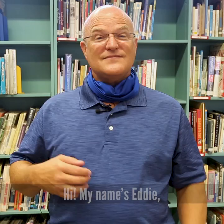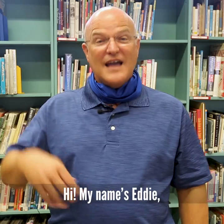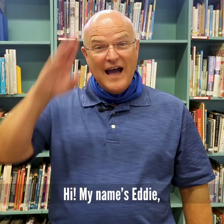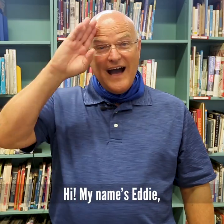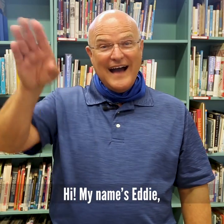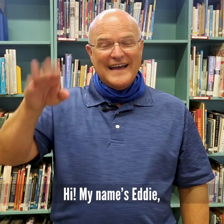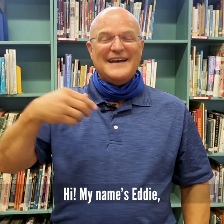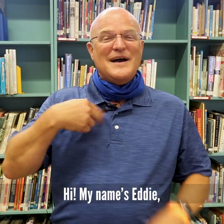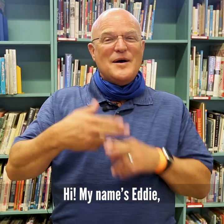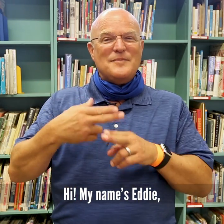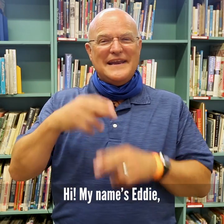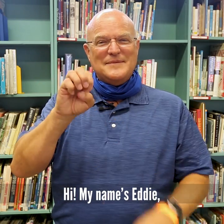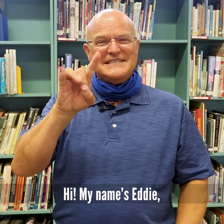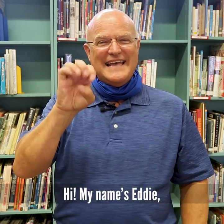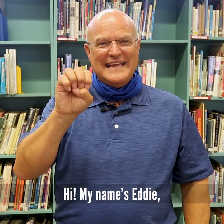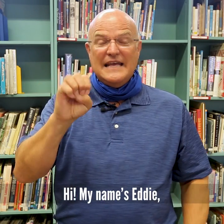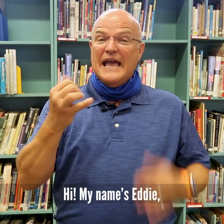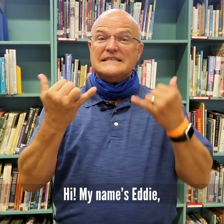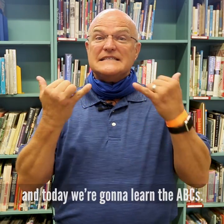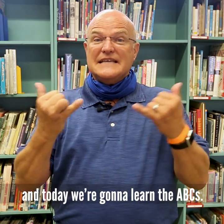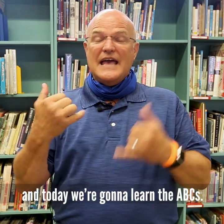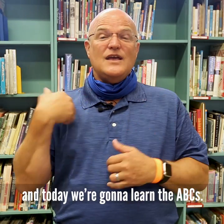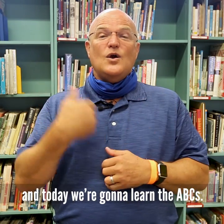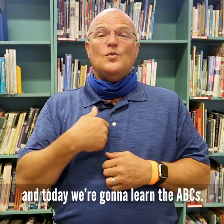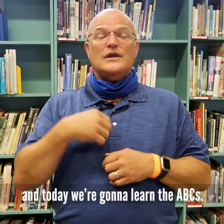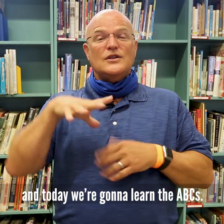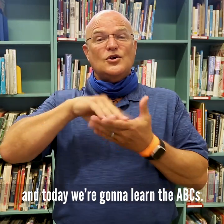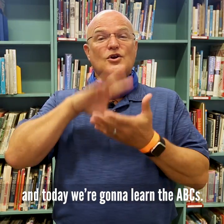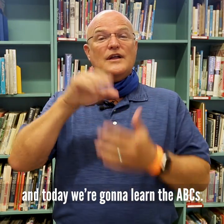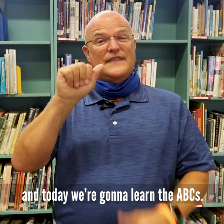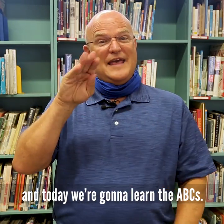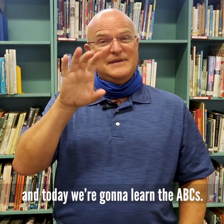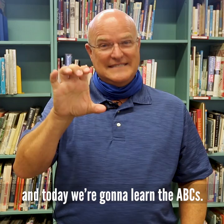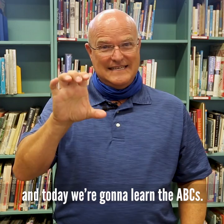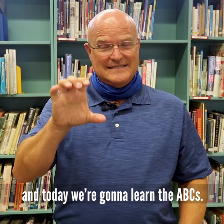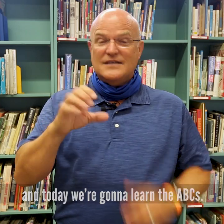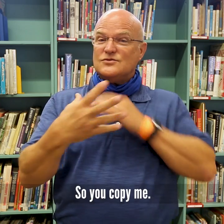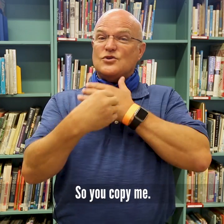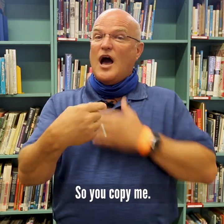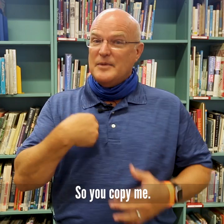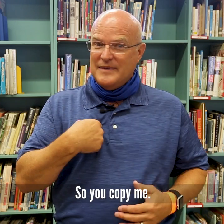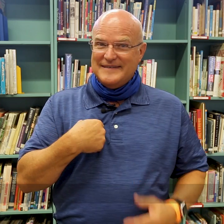Hi, my name is Eddie and today we're going to learn the ABC's. So you copy me.